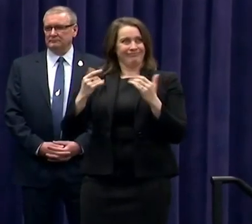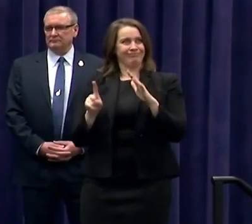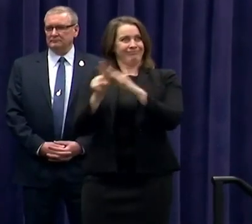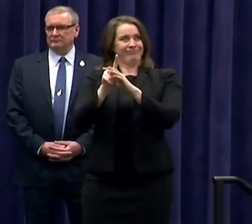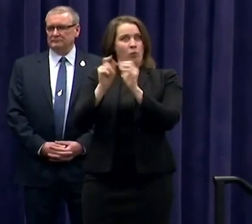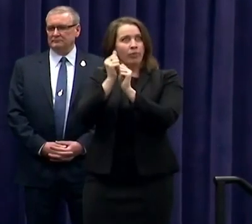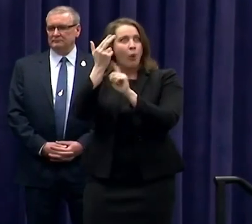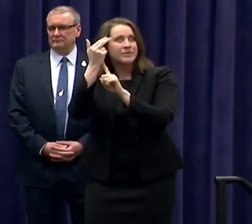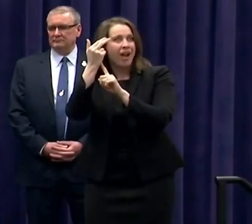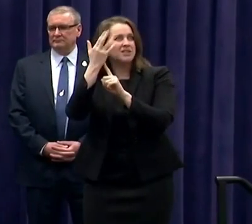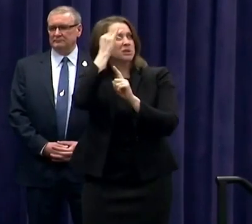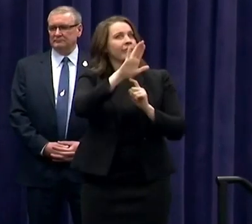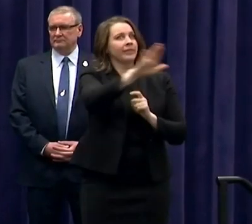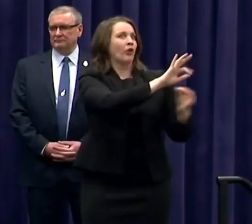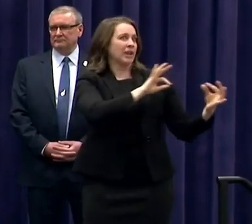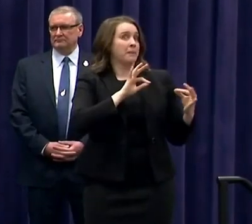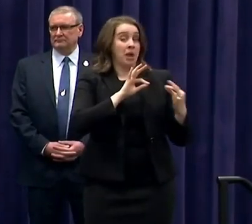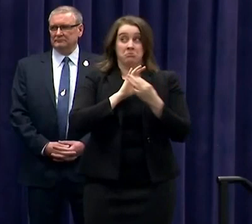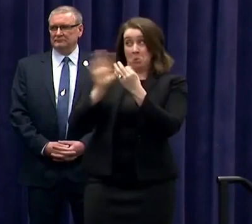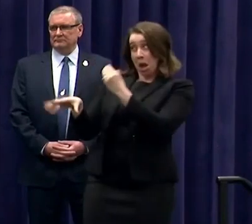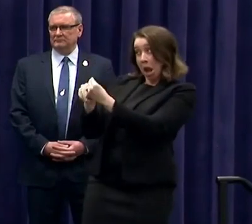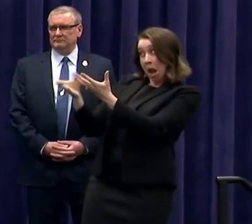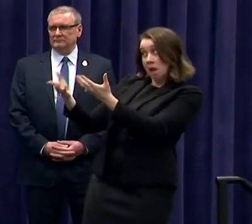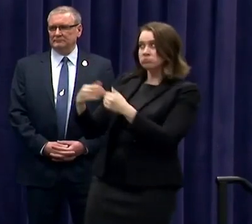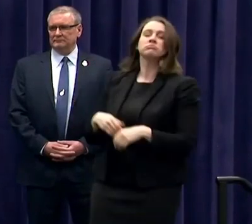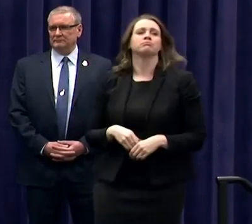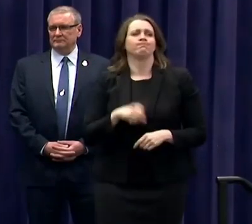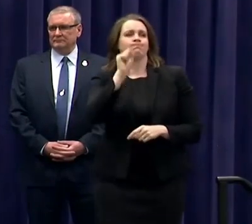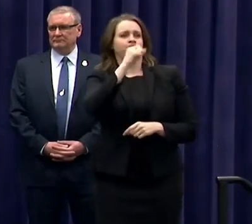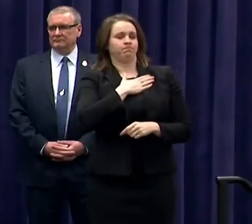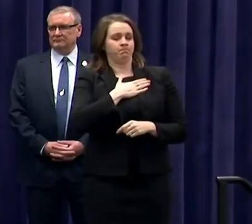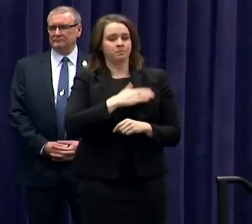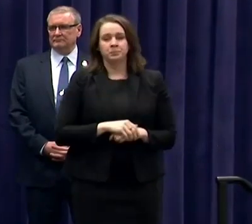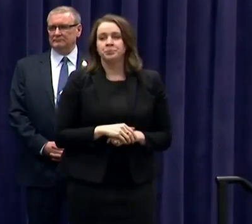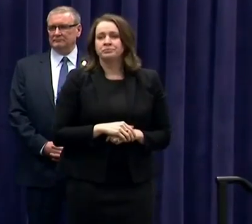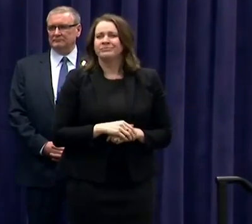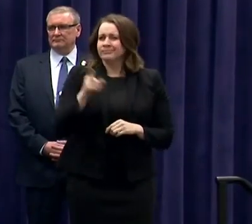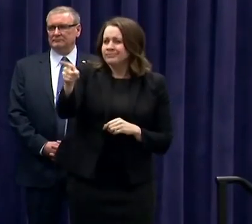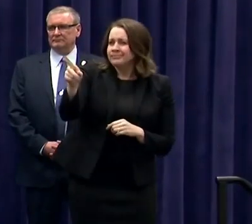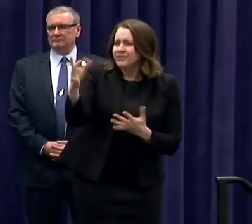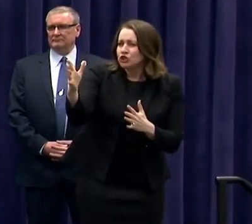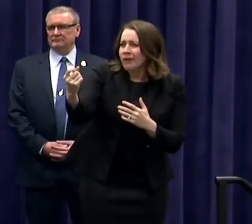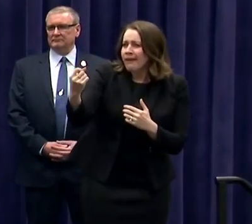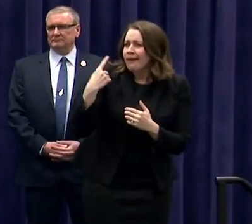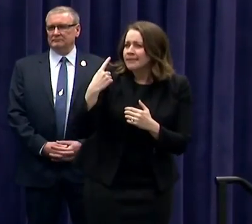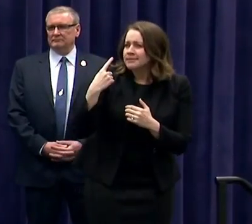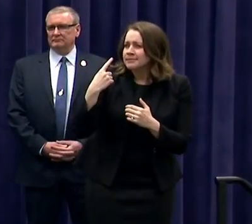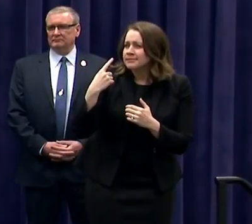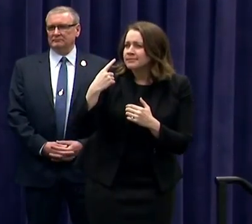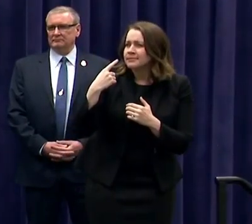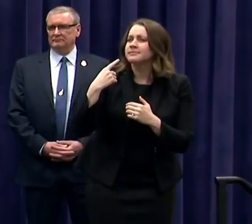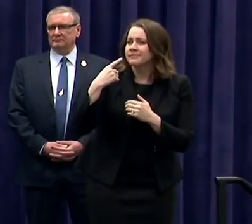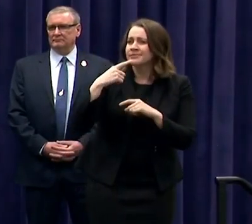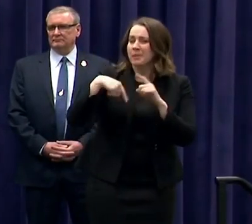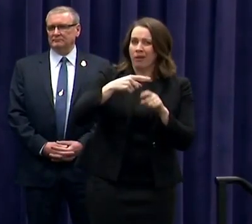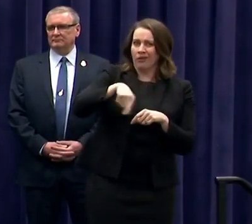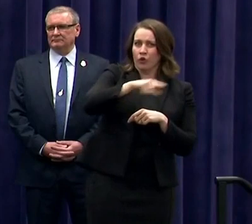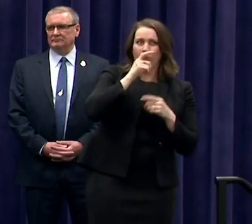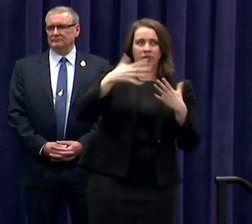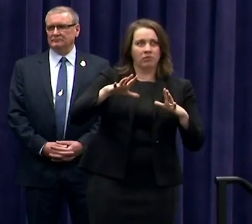I don't know if you want to add more to that. I think part of the question was about the people who have called in sick. Was that